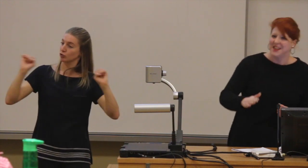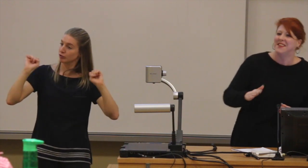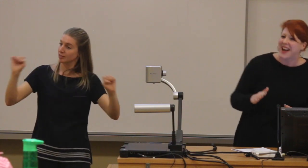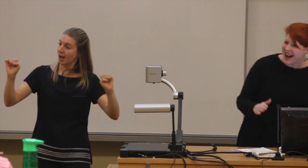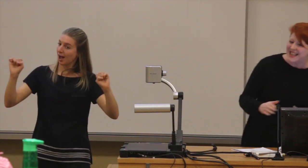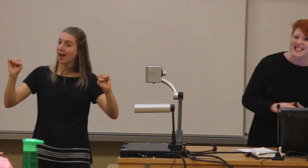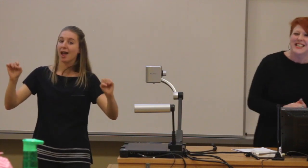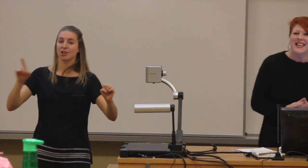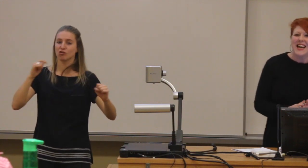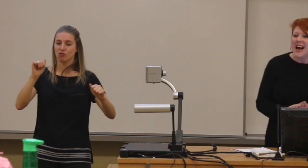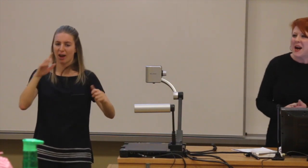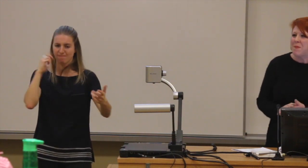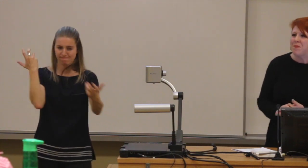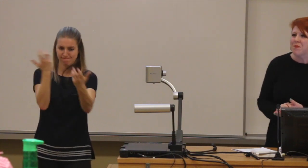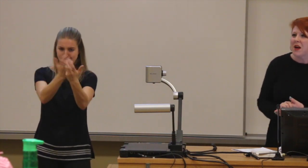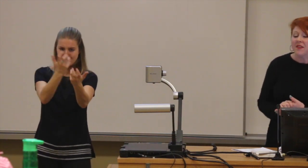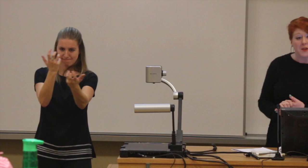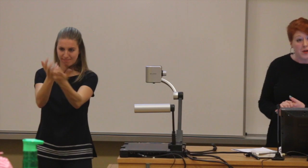where the person is at,